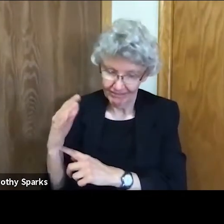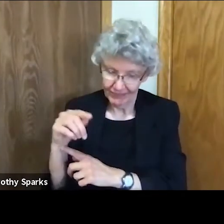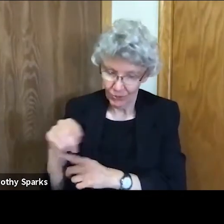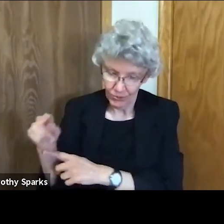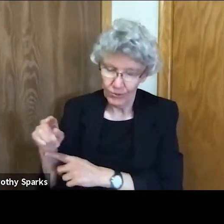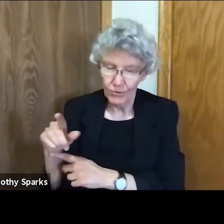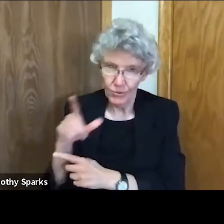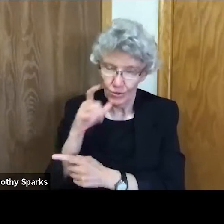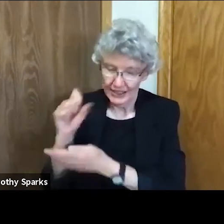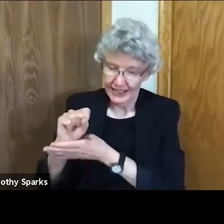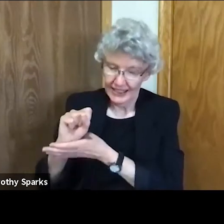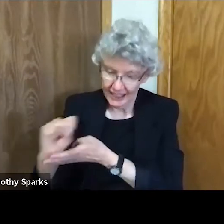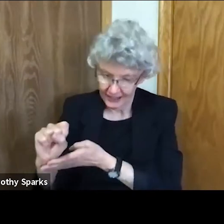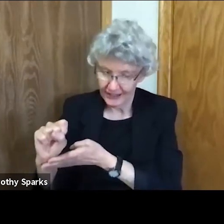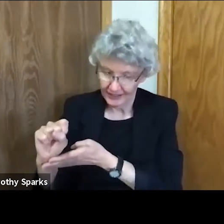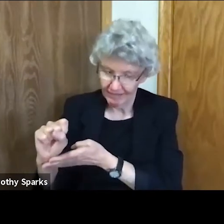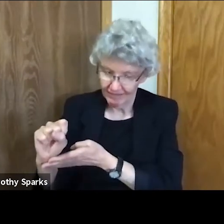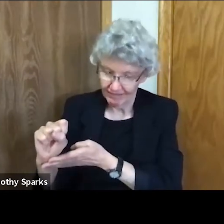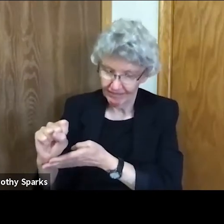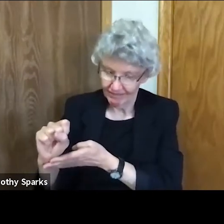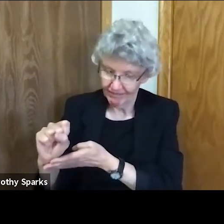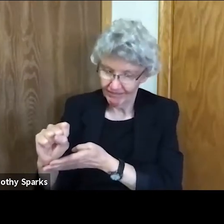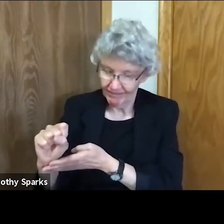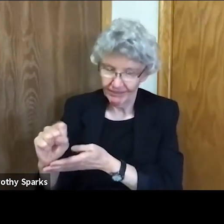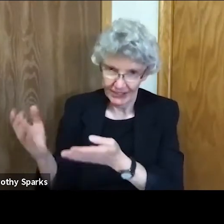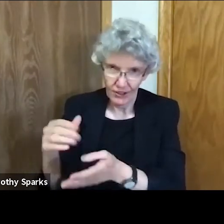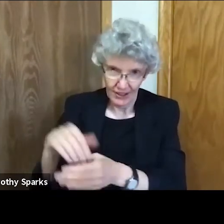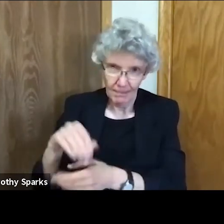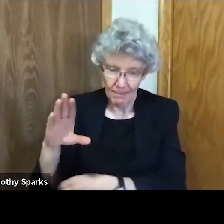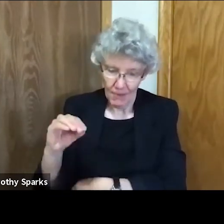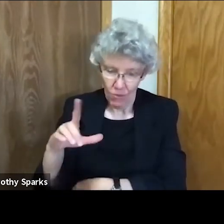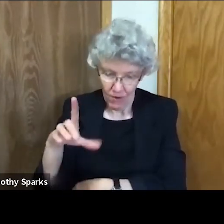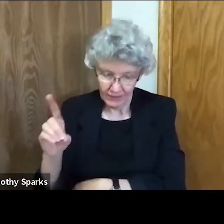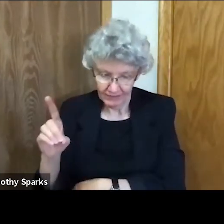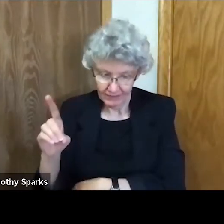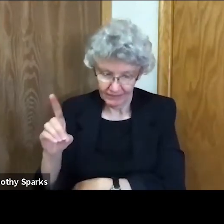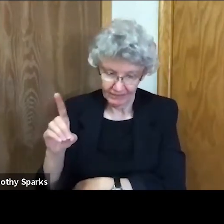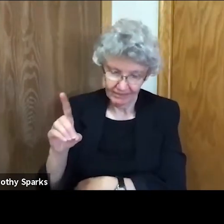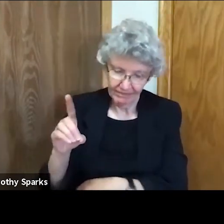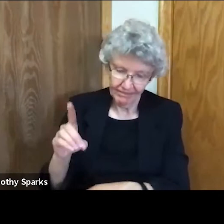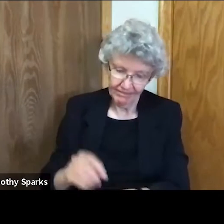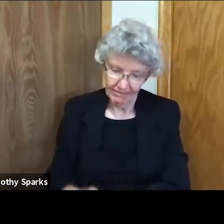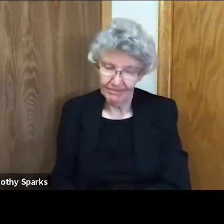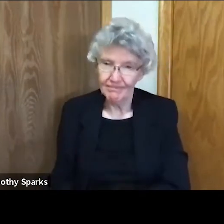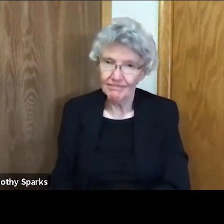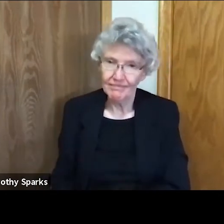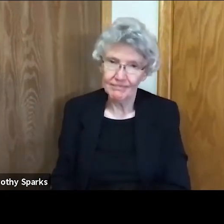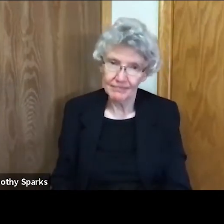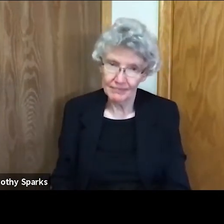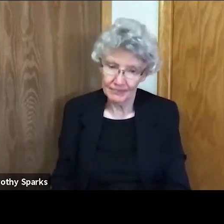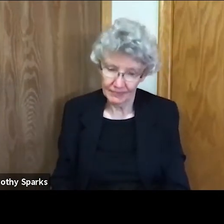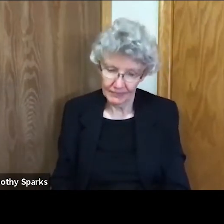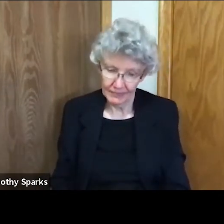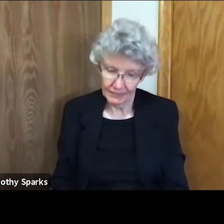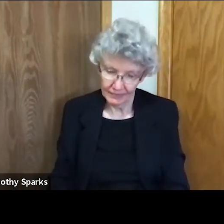We light candles for all these saints who were light to us here at Bold, pointing the